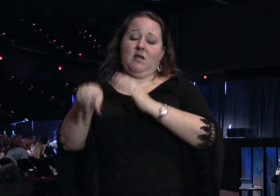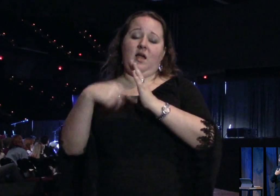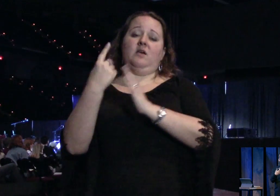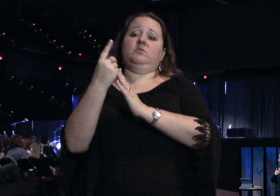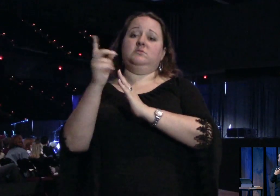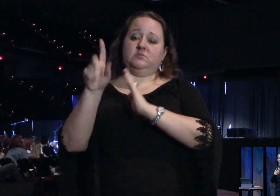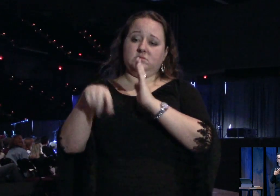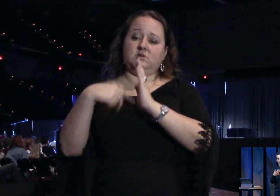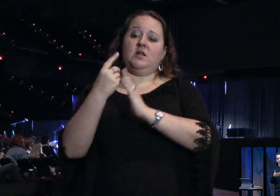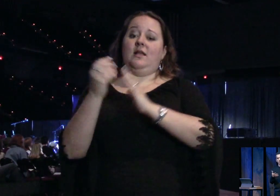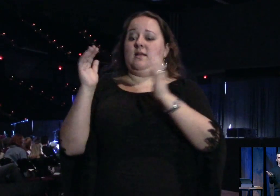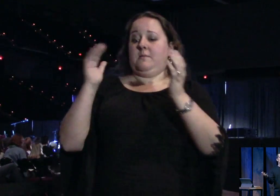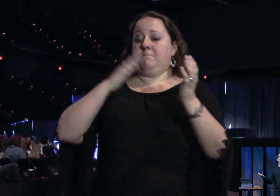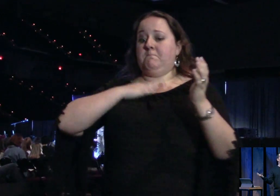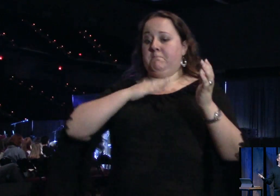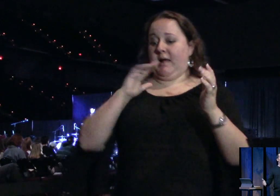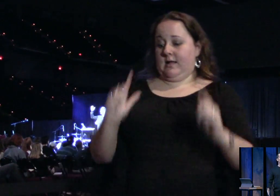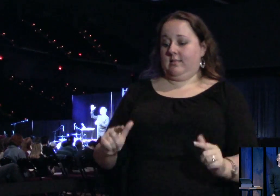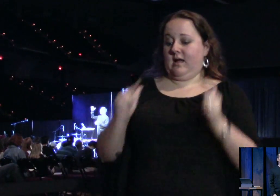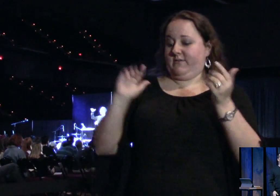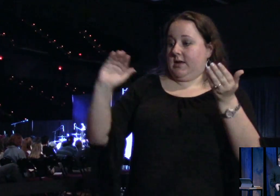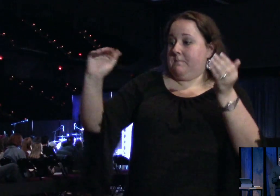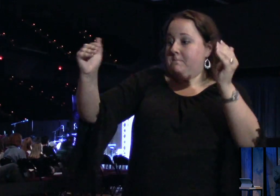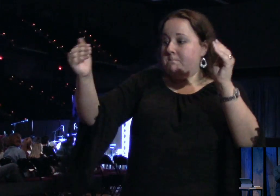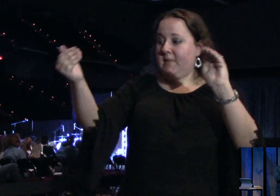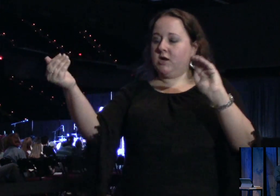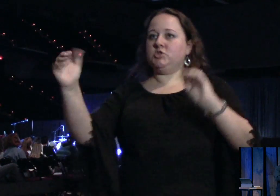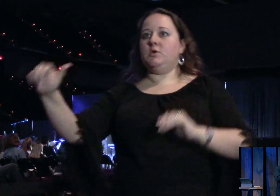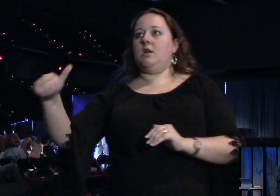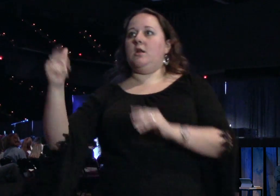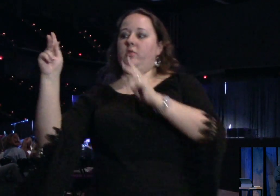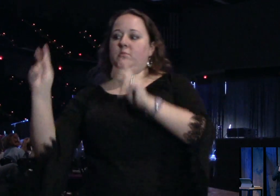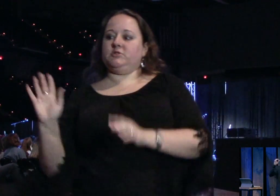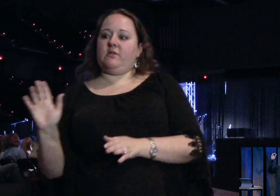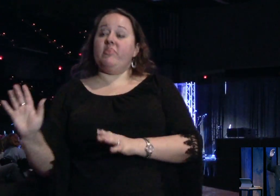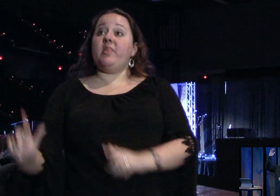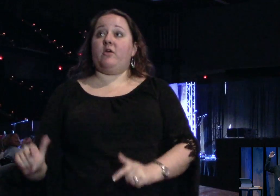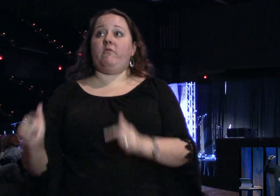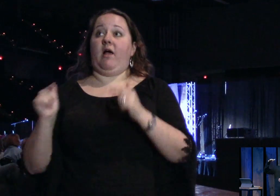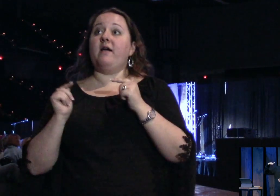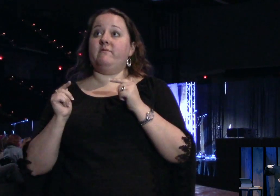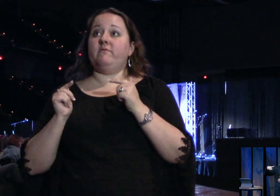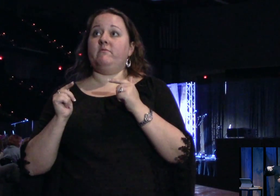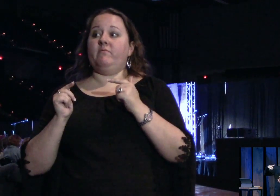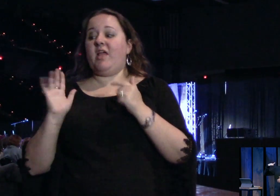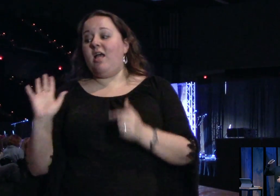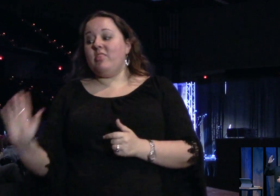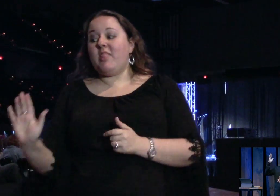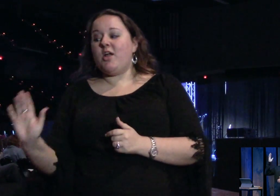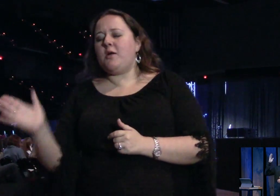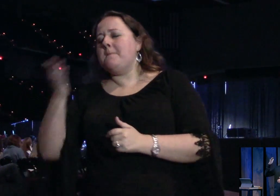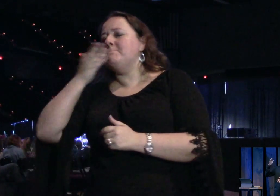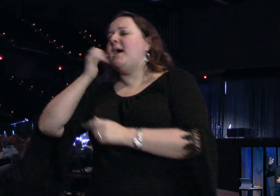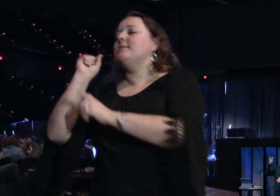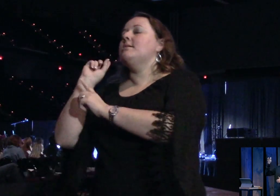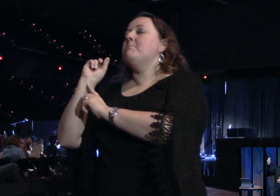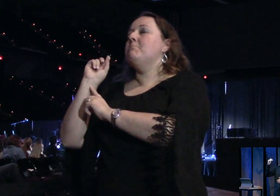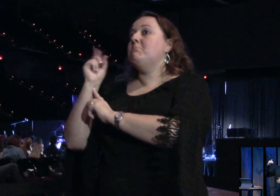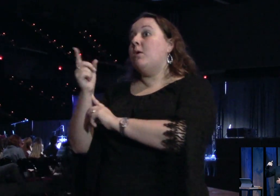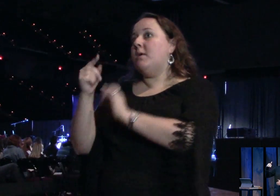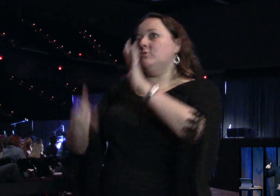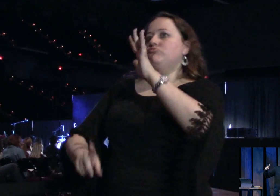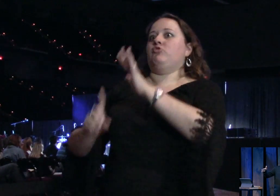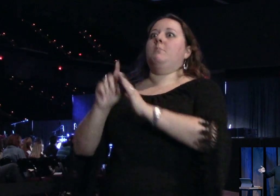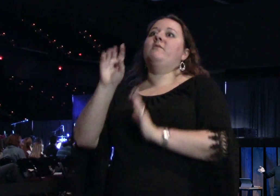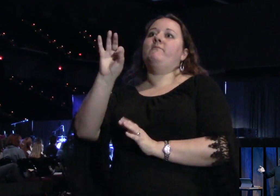spend hours every day comparing our lives to a mosaic of everyone else's